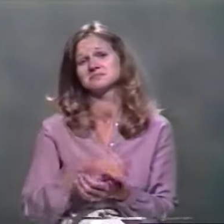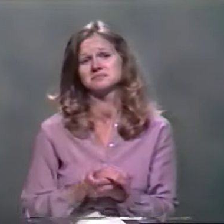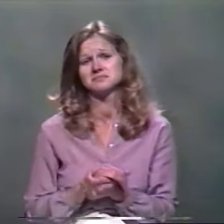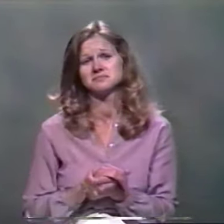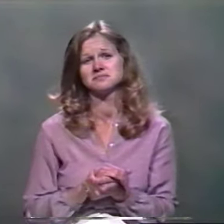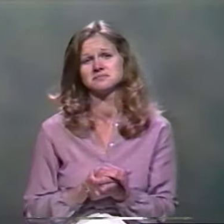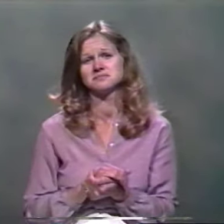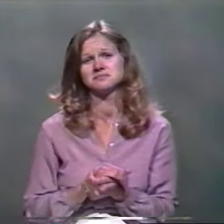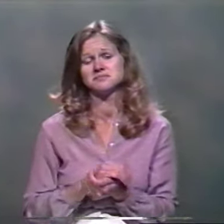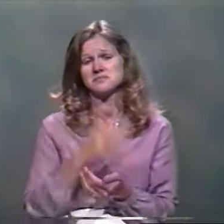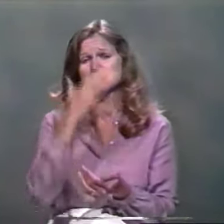Know then.